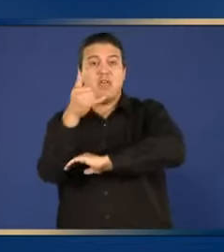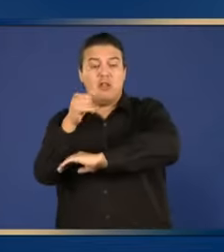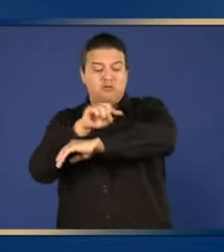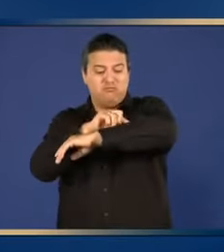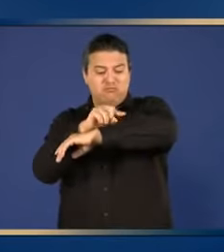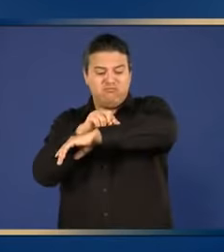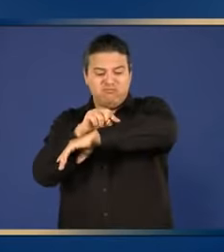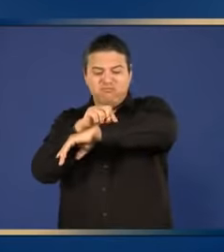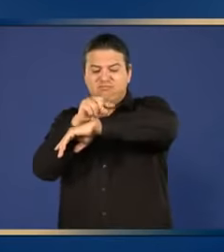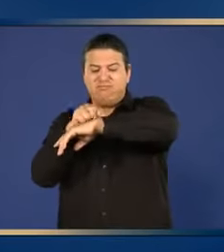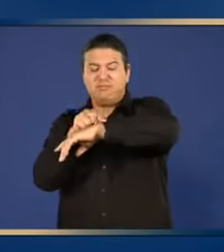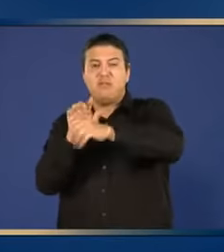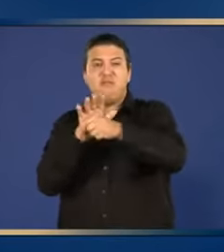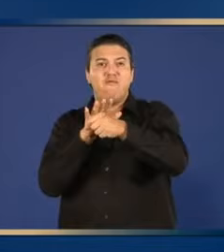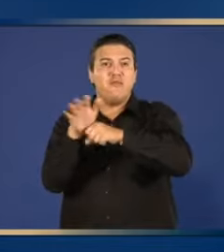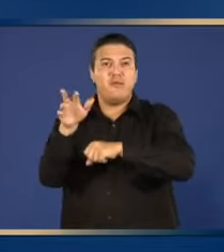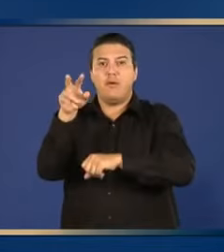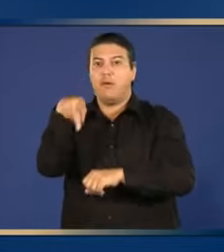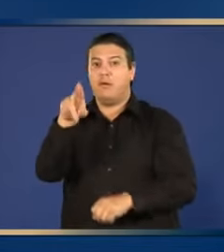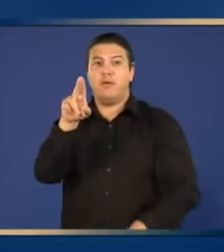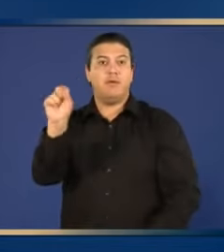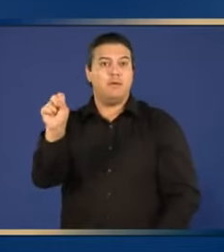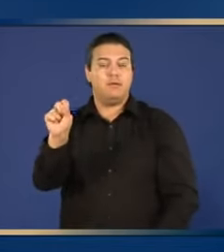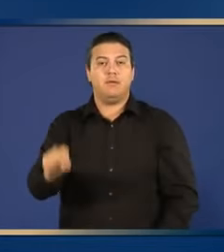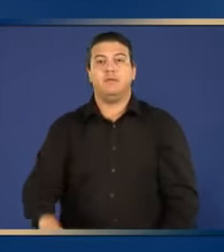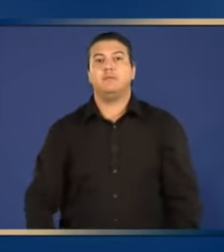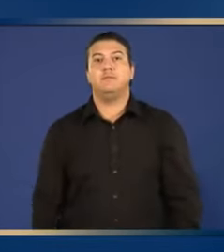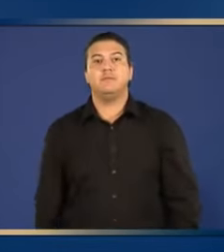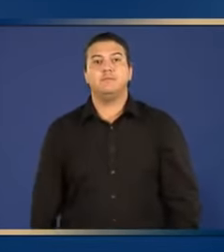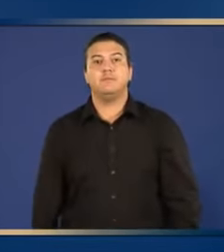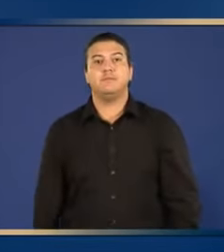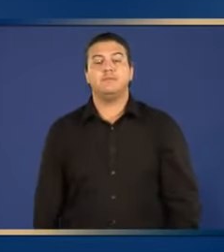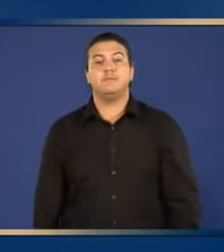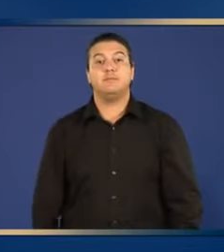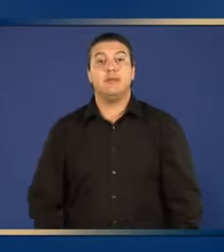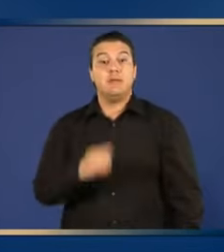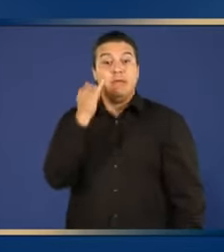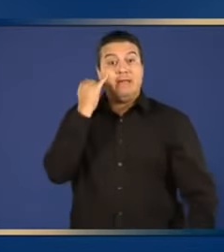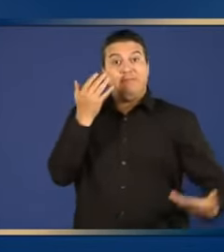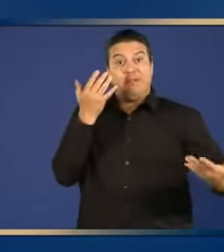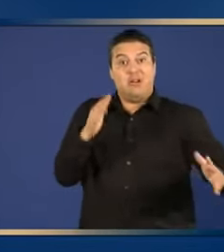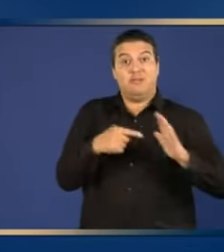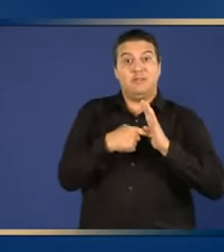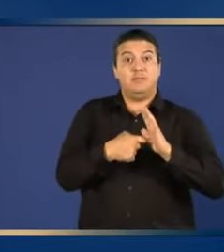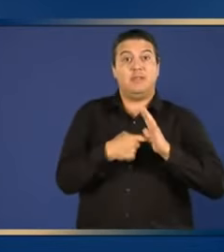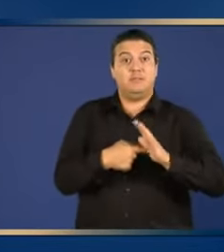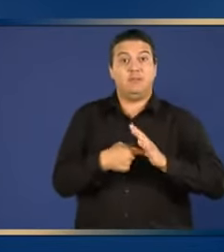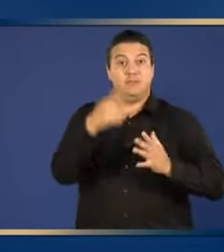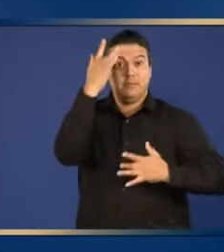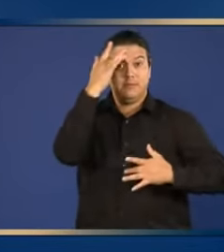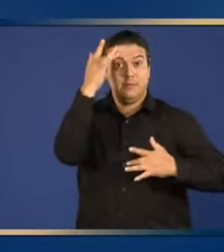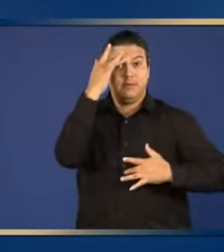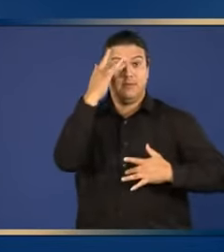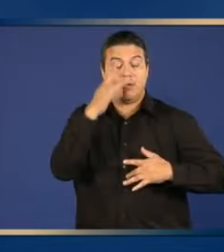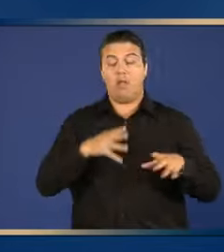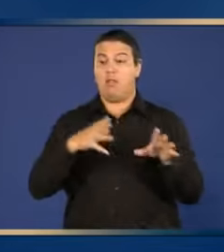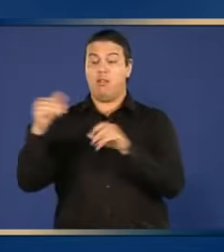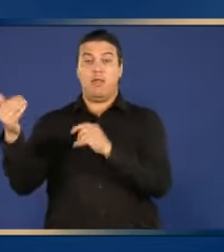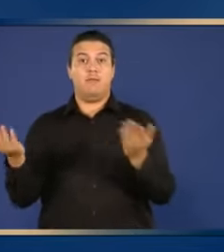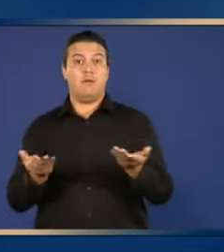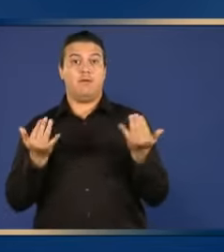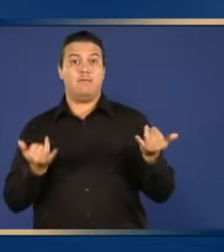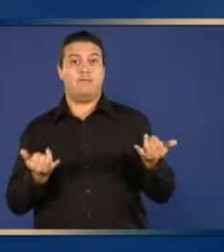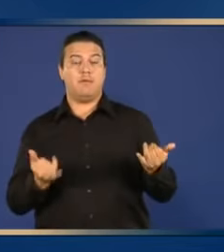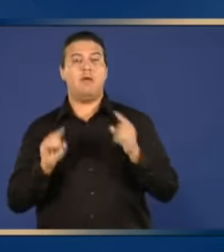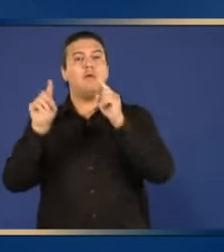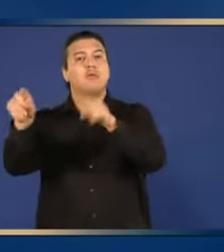If you already have symptoms of smallpox, you should leave here and immediately go to a hospital or treatment center